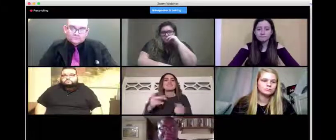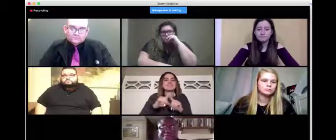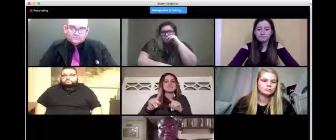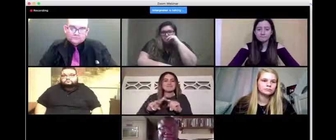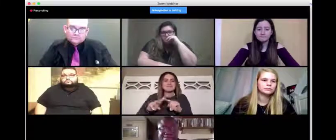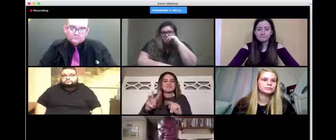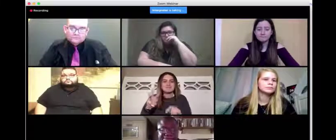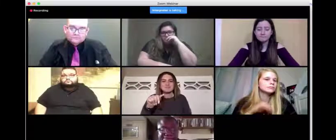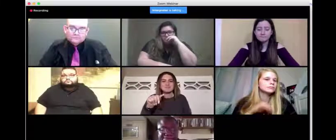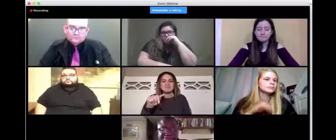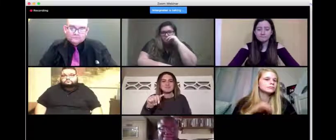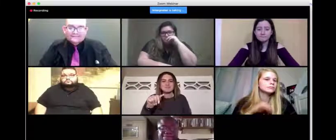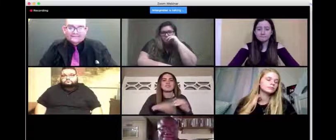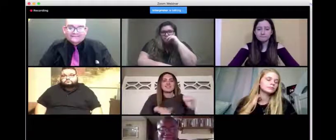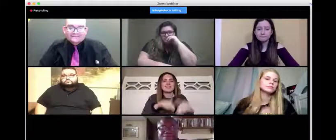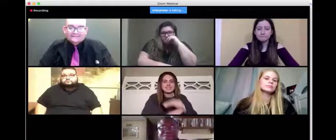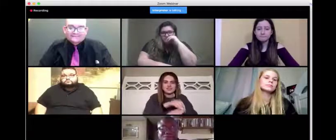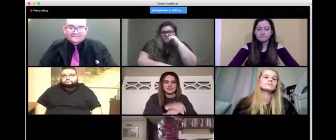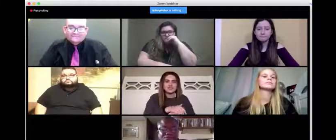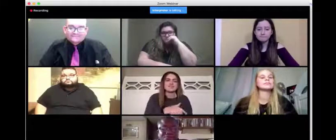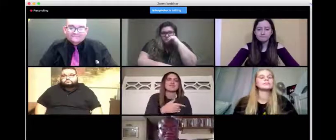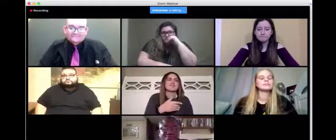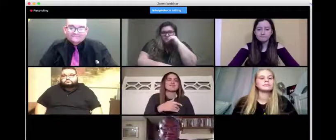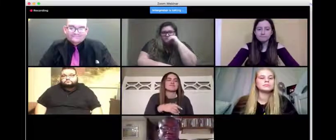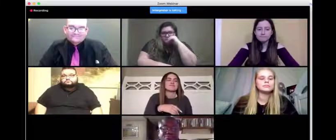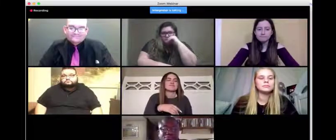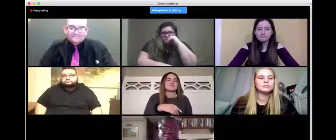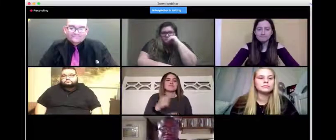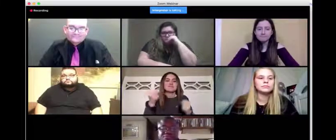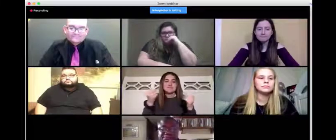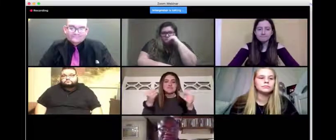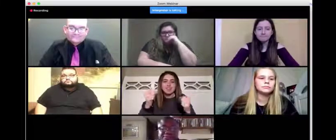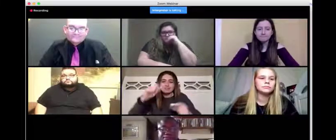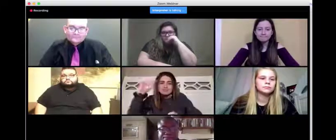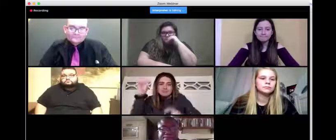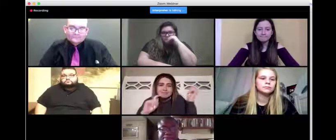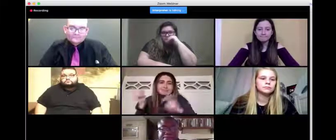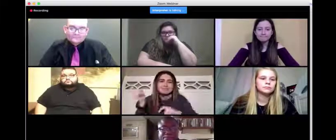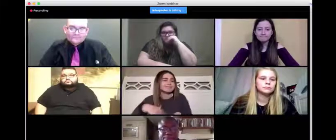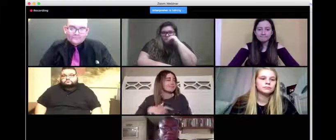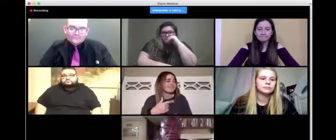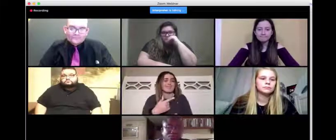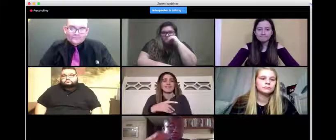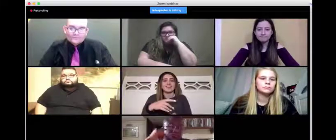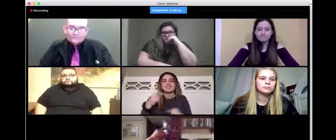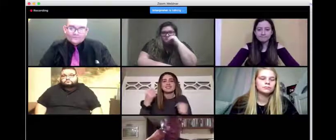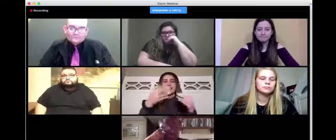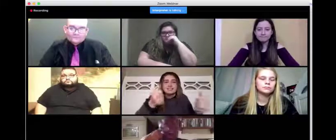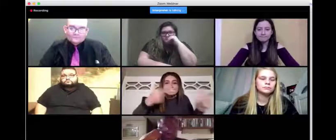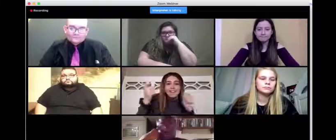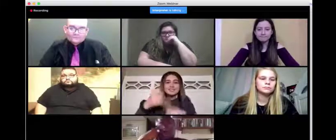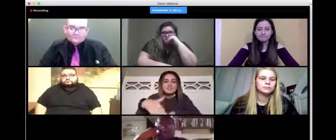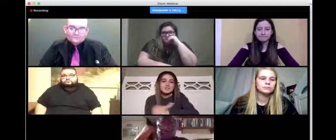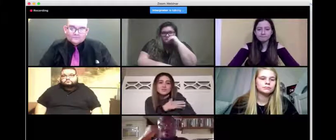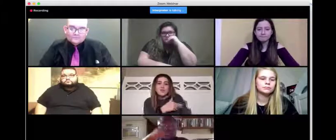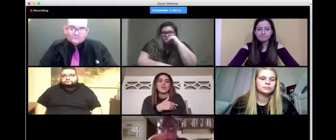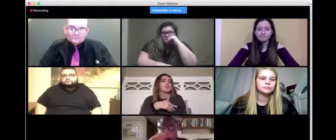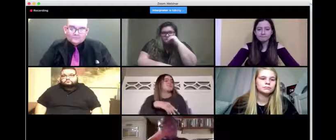sign, I can be visual, I can be receptive, I can sign slow or fast, whatever I feel,